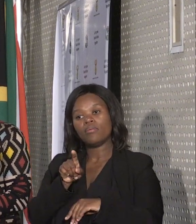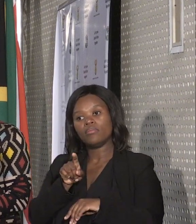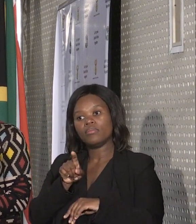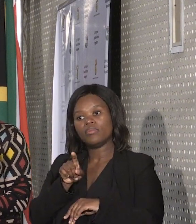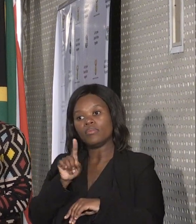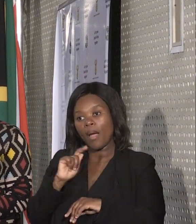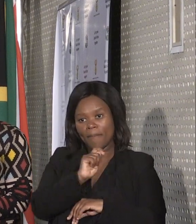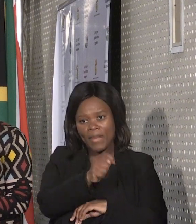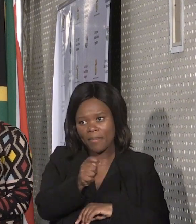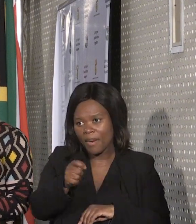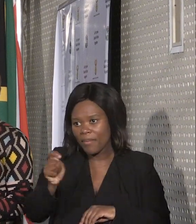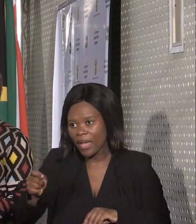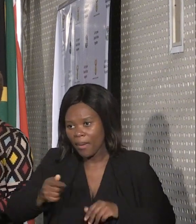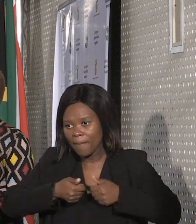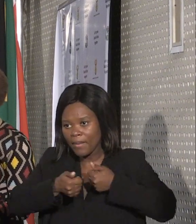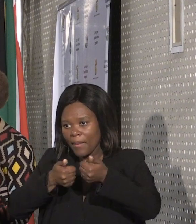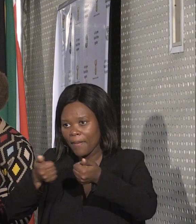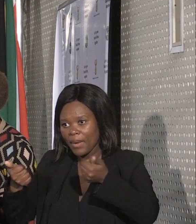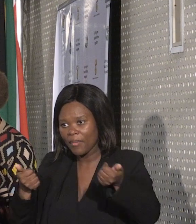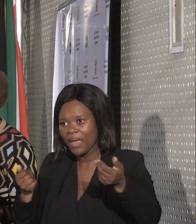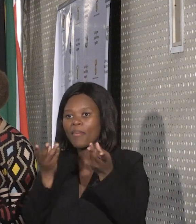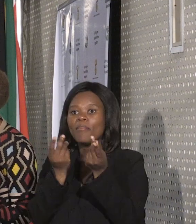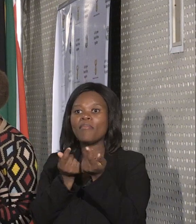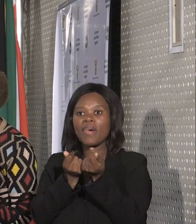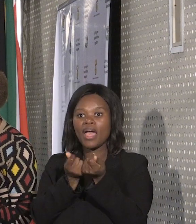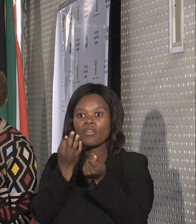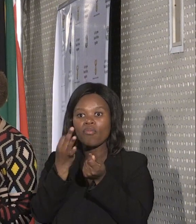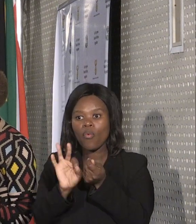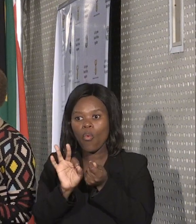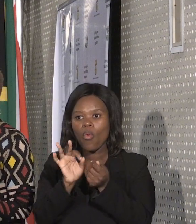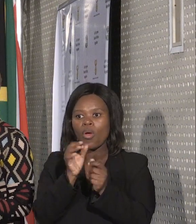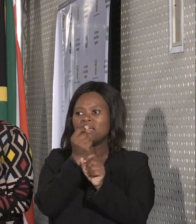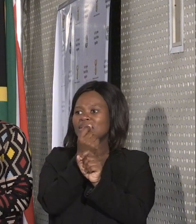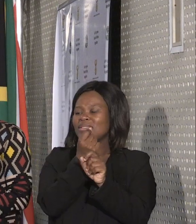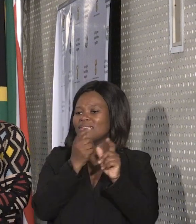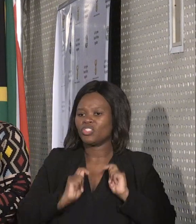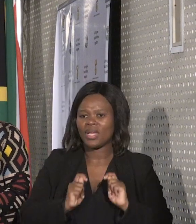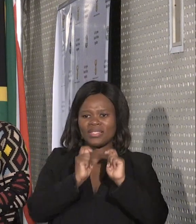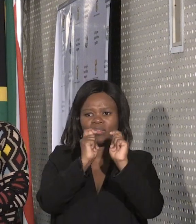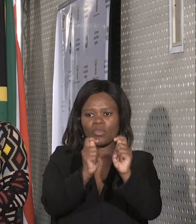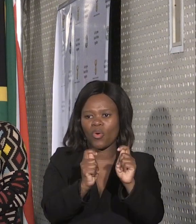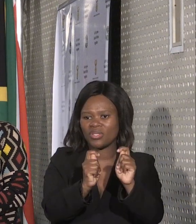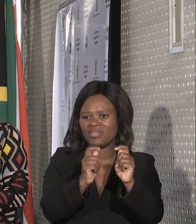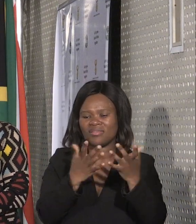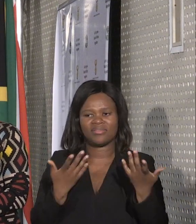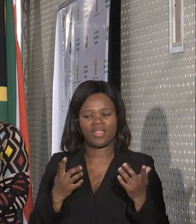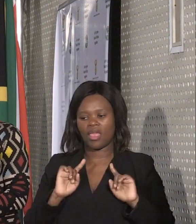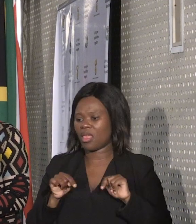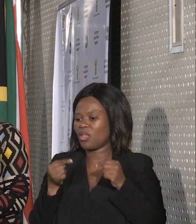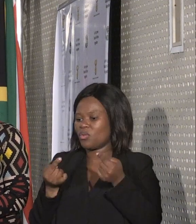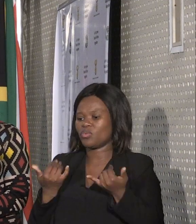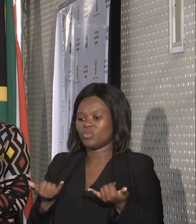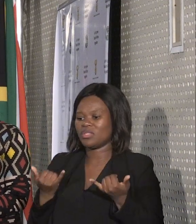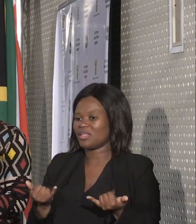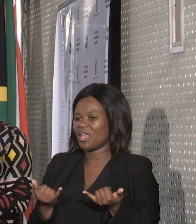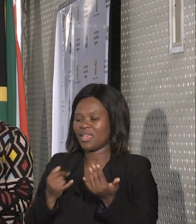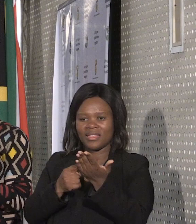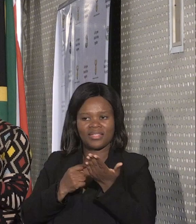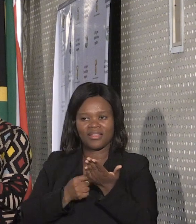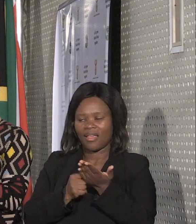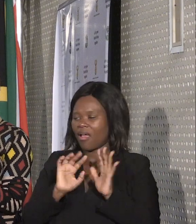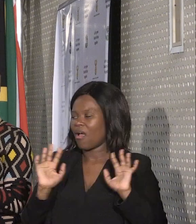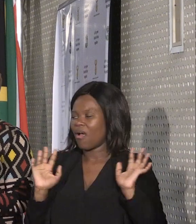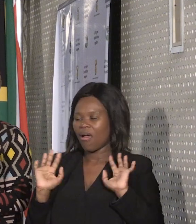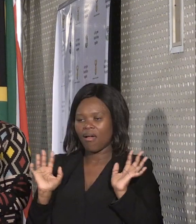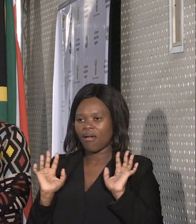to paying them back imali transport for going there is not something that we can talk about here today, because